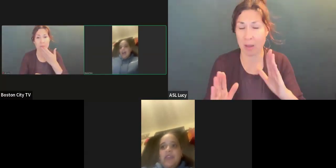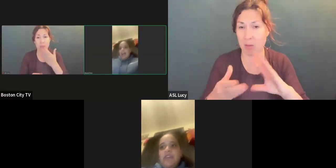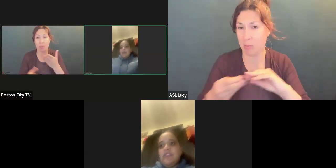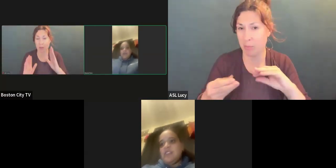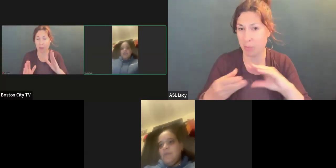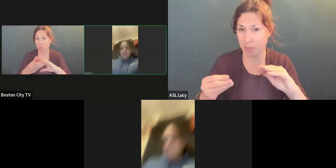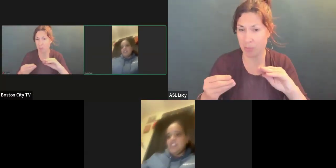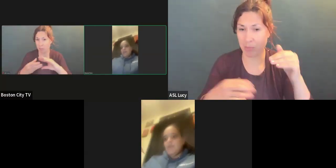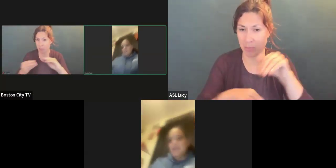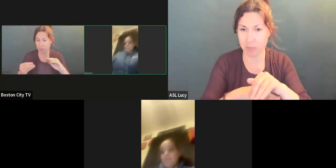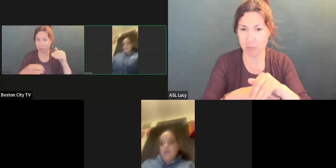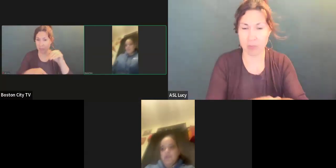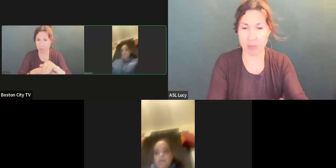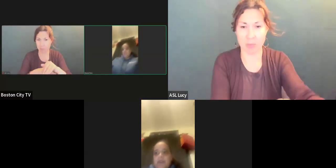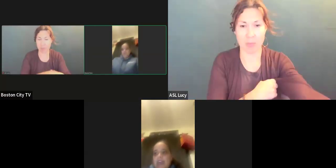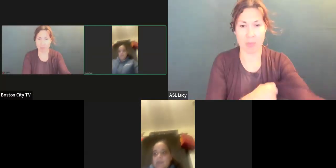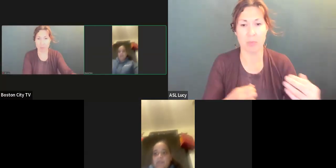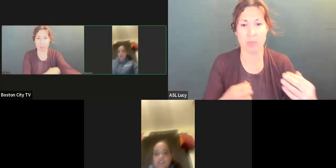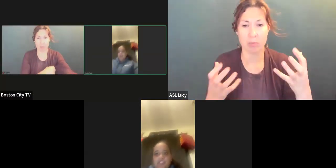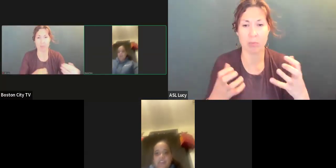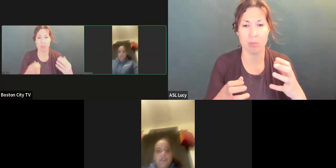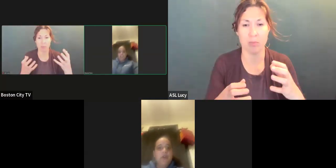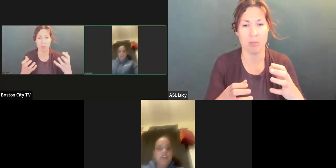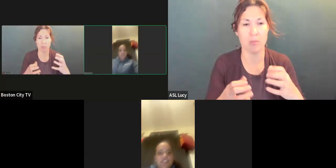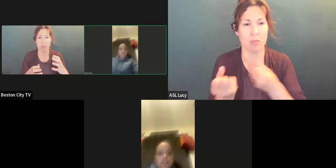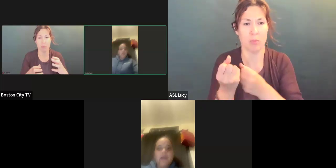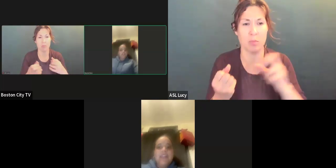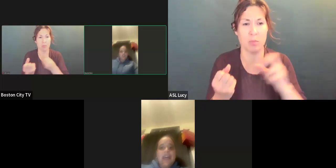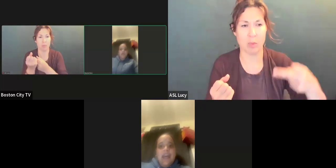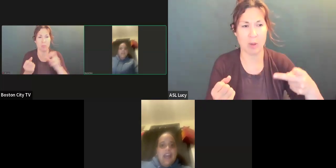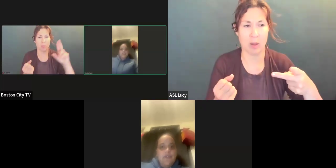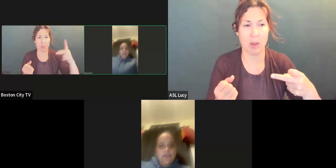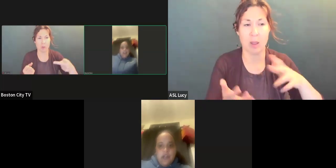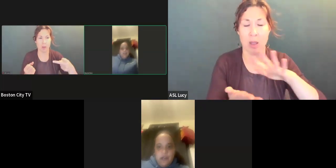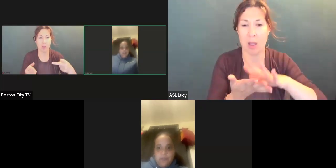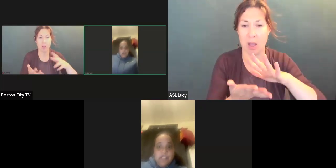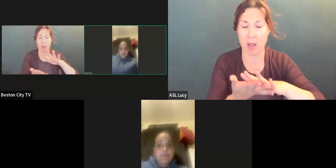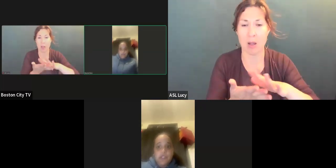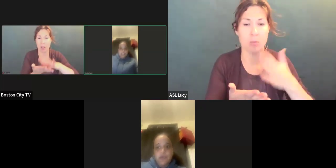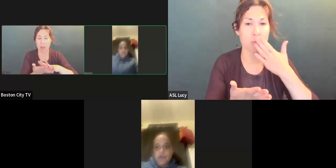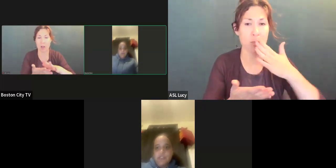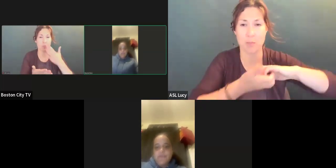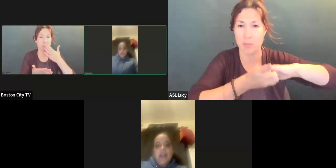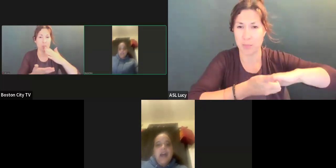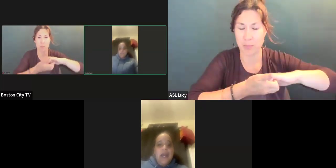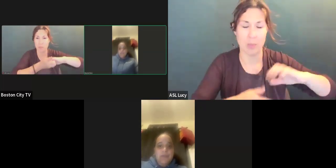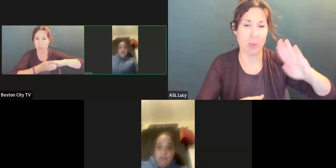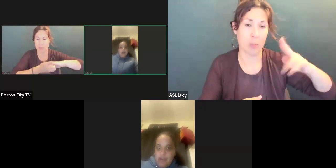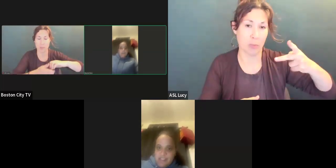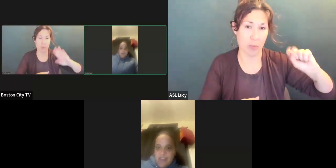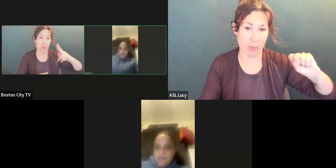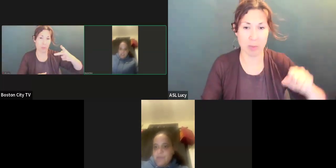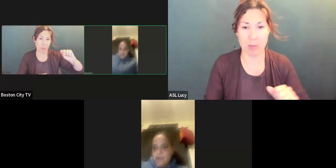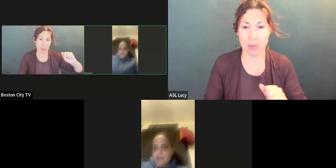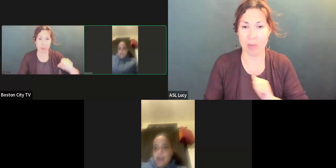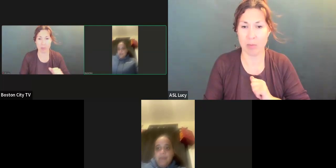am here to share my support with Up Academy and appreciate it for the partnership that I have with Boston Public Schools. I am a proud